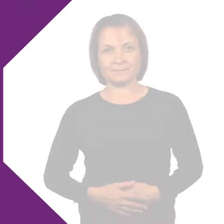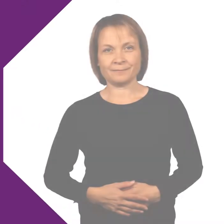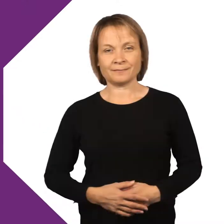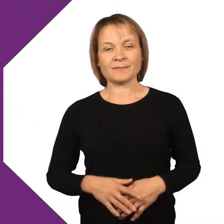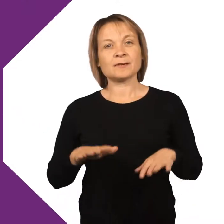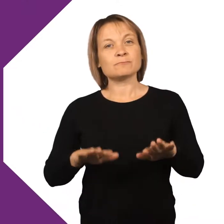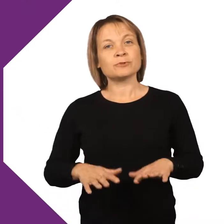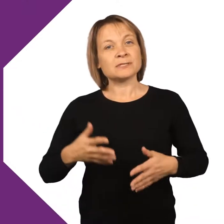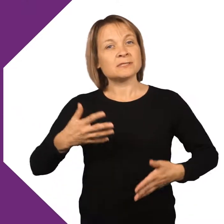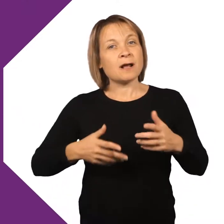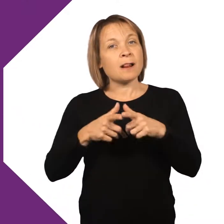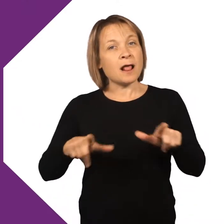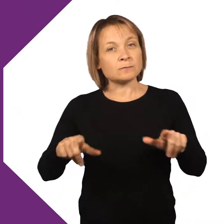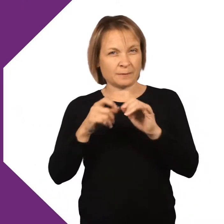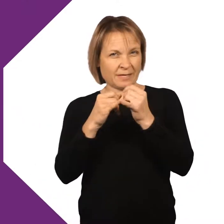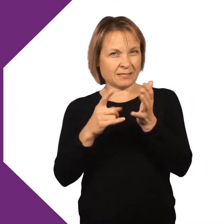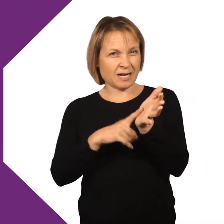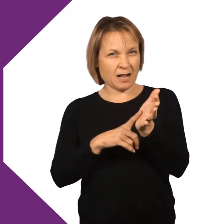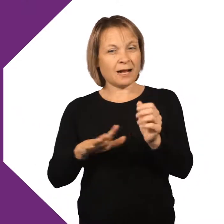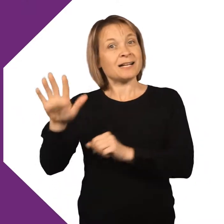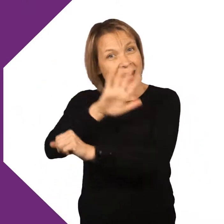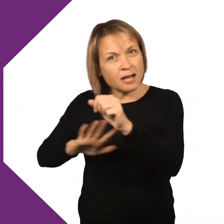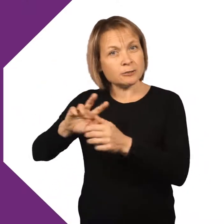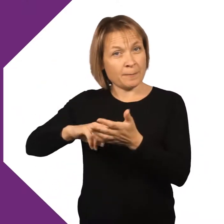British Sign Language National Plan